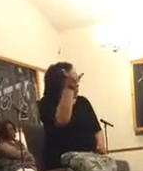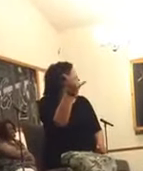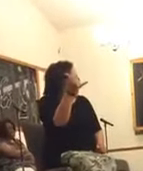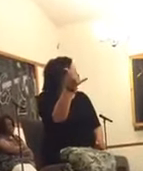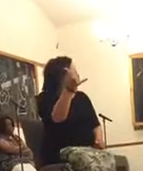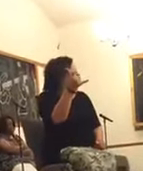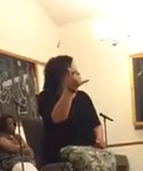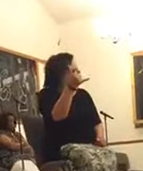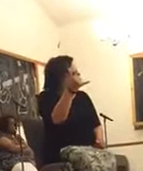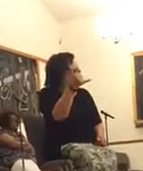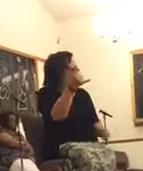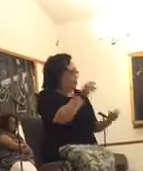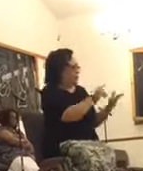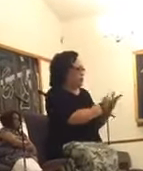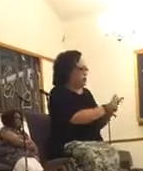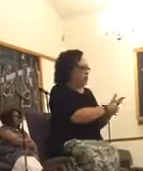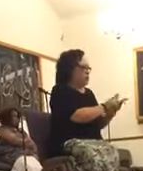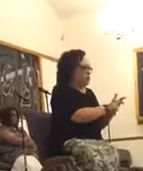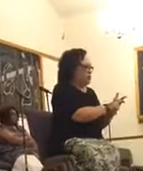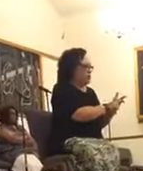yes, I want to be able